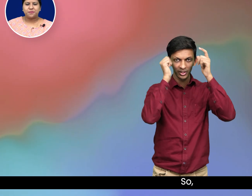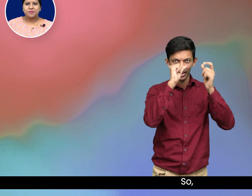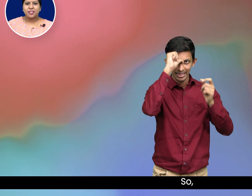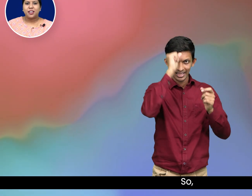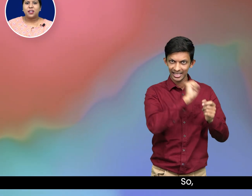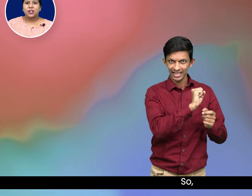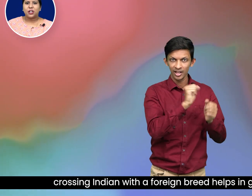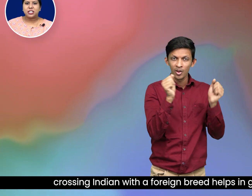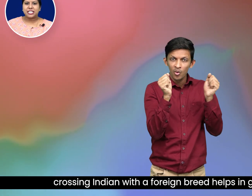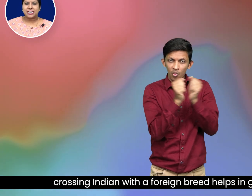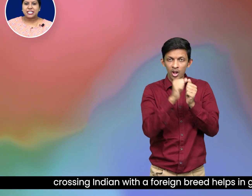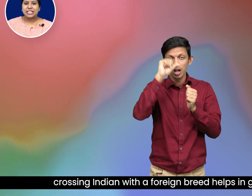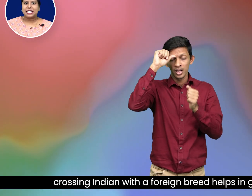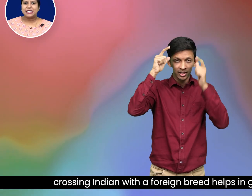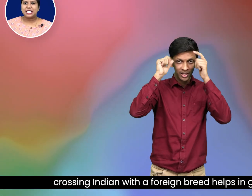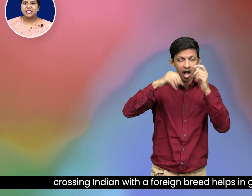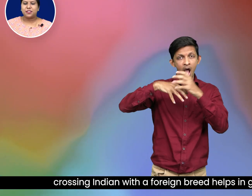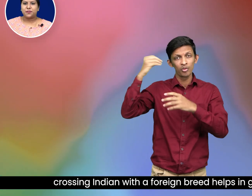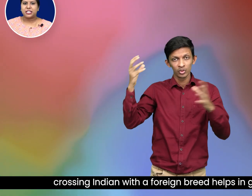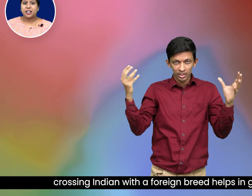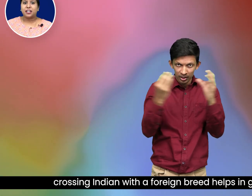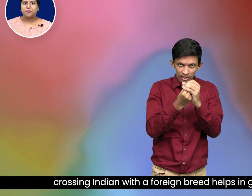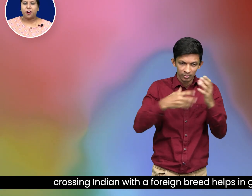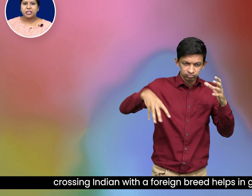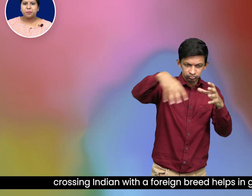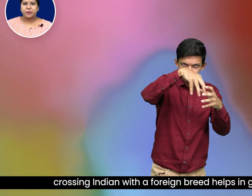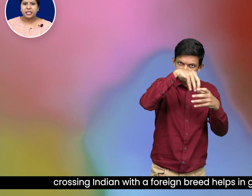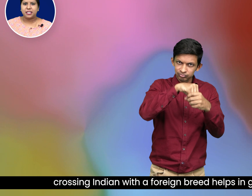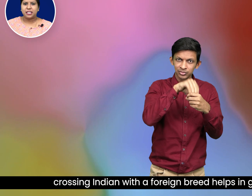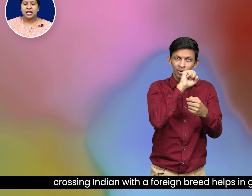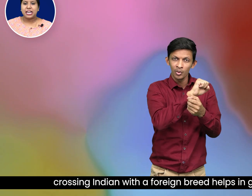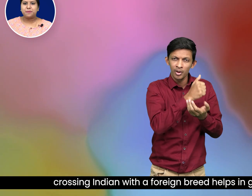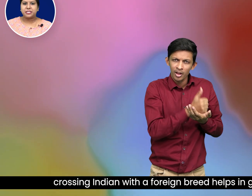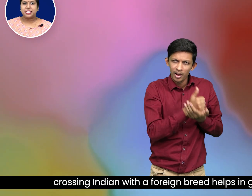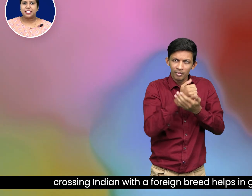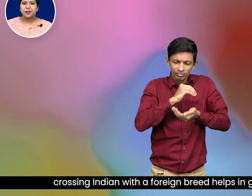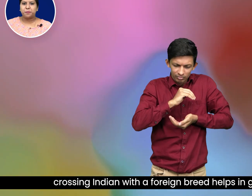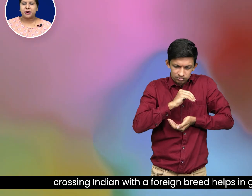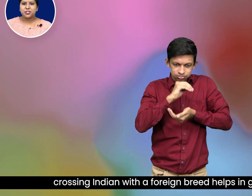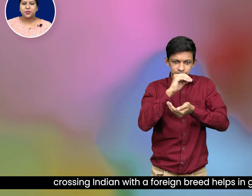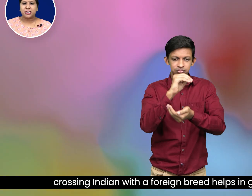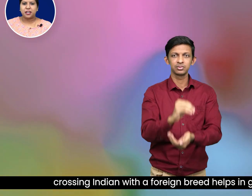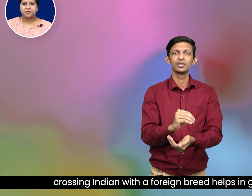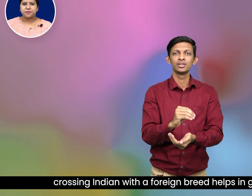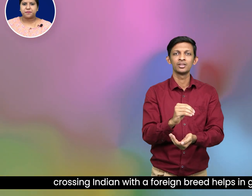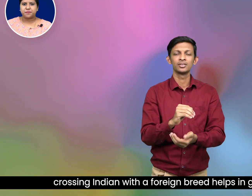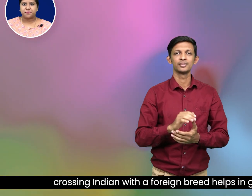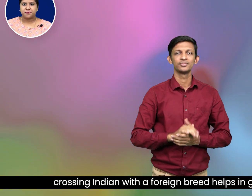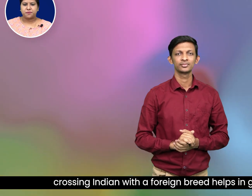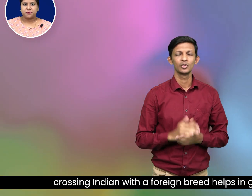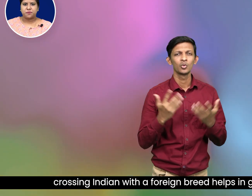So, crossing Indian with a foreign breed helps in giving birth to a calf,